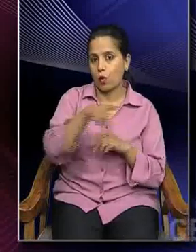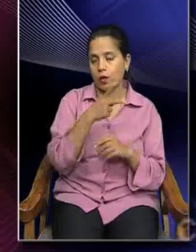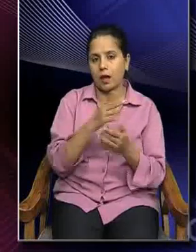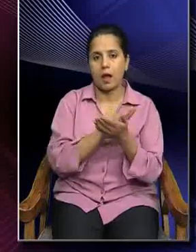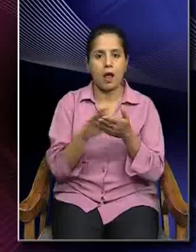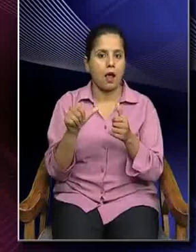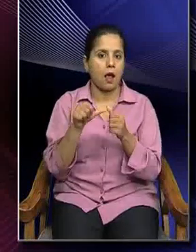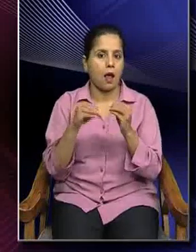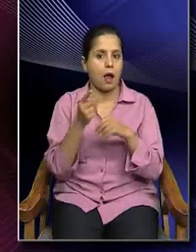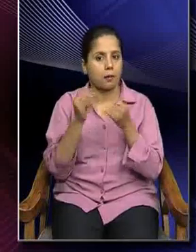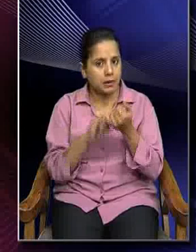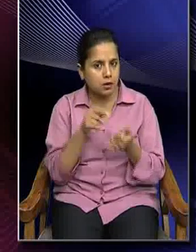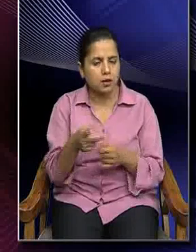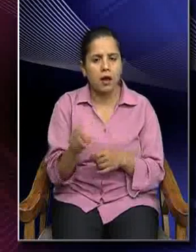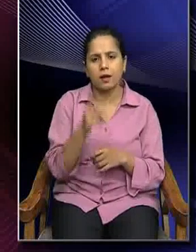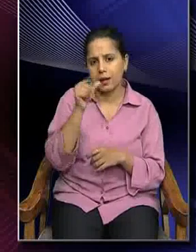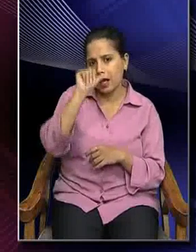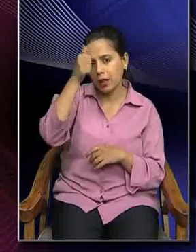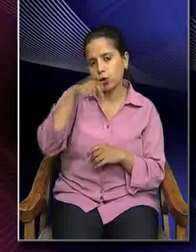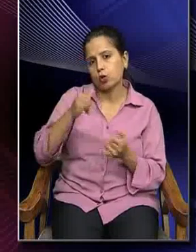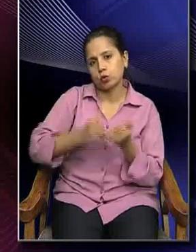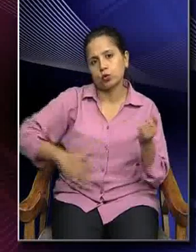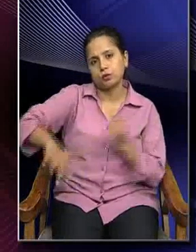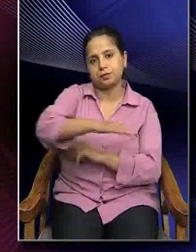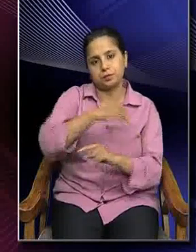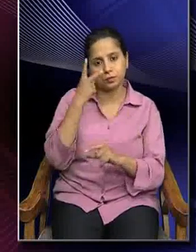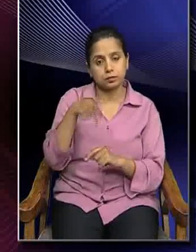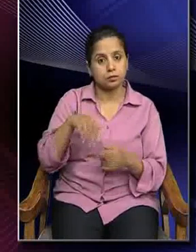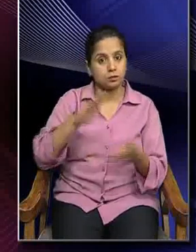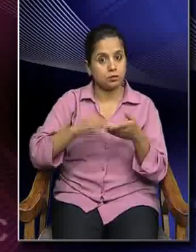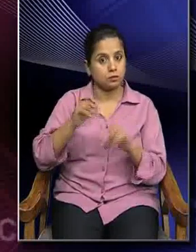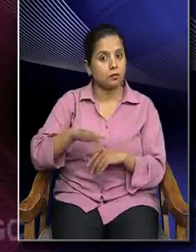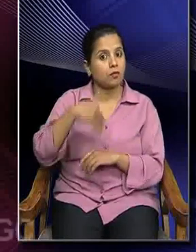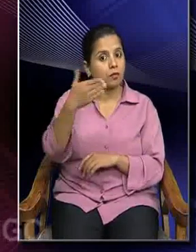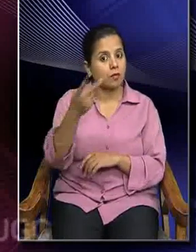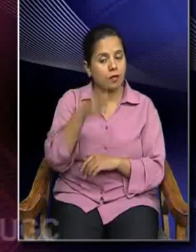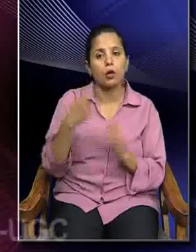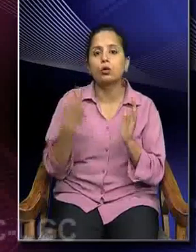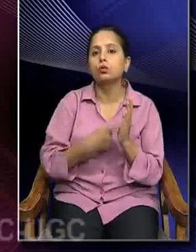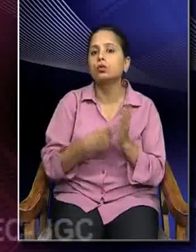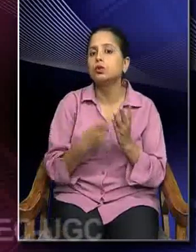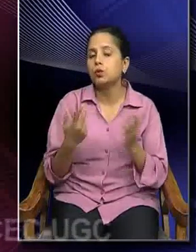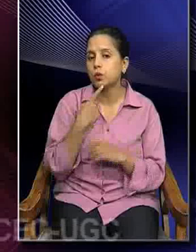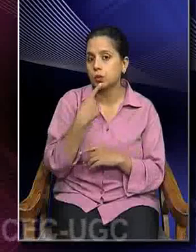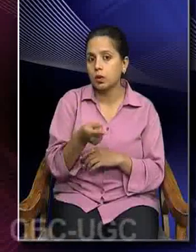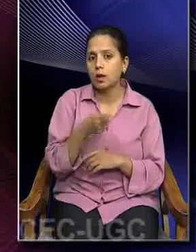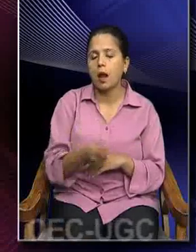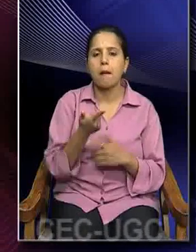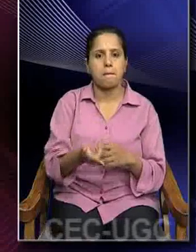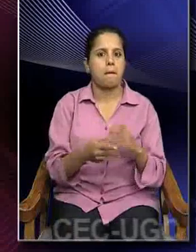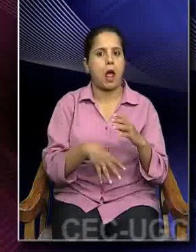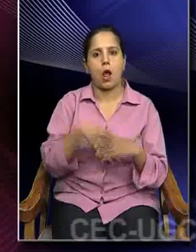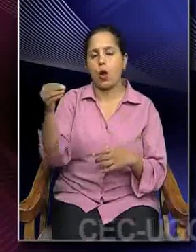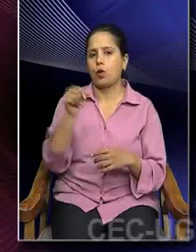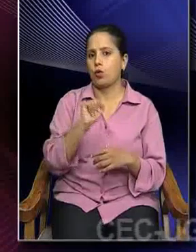of again a Hindu society, after marriage the norm is to kind of move out from